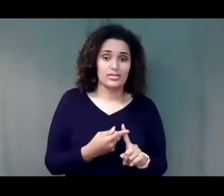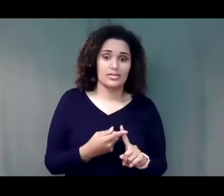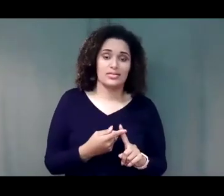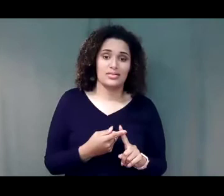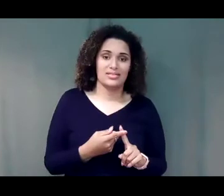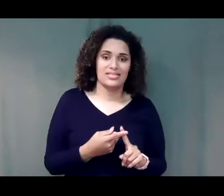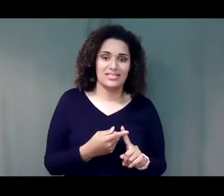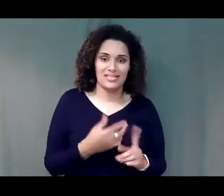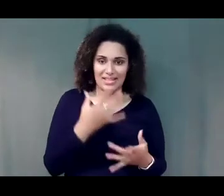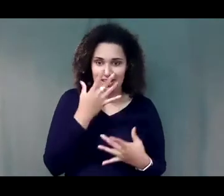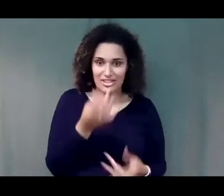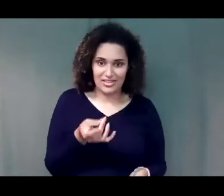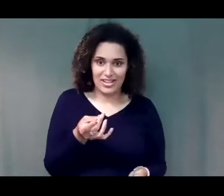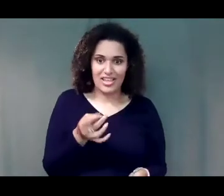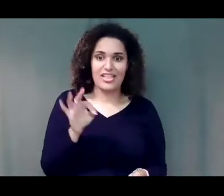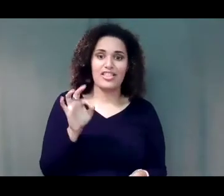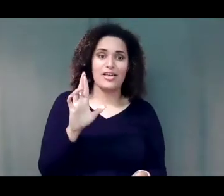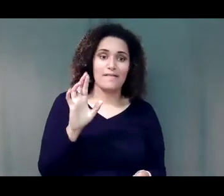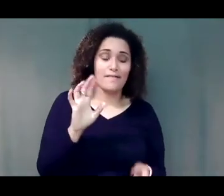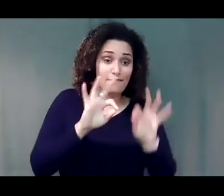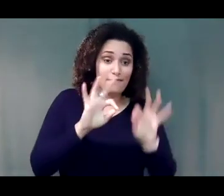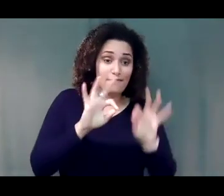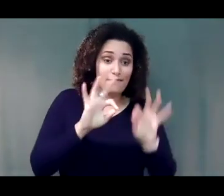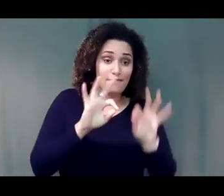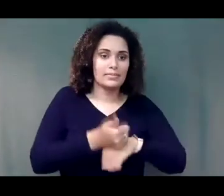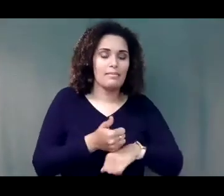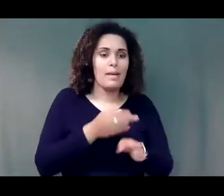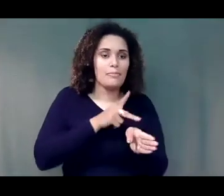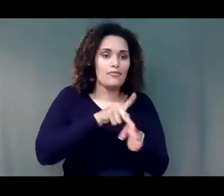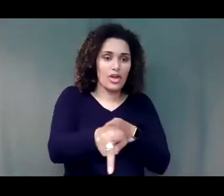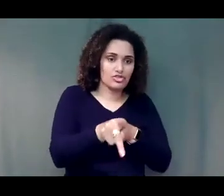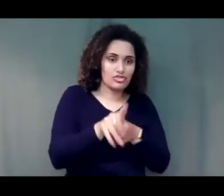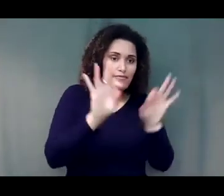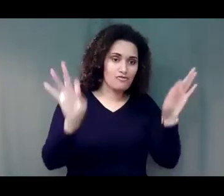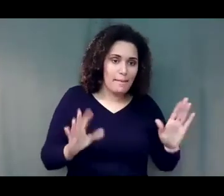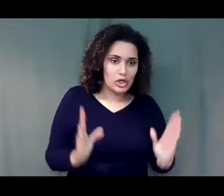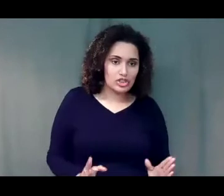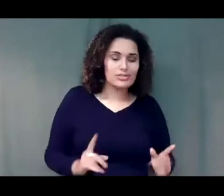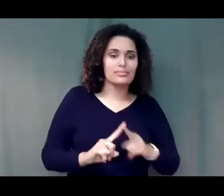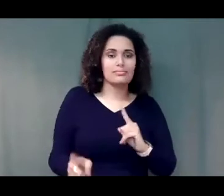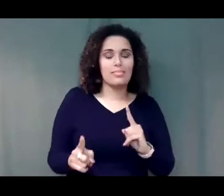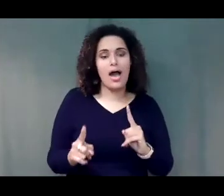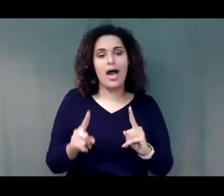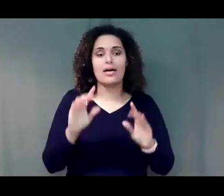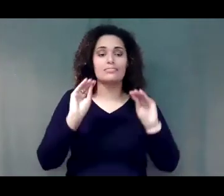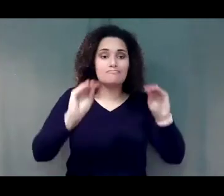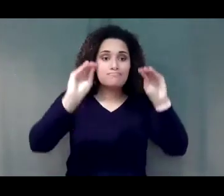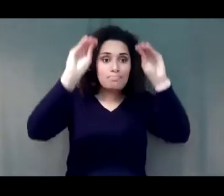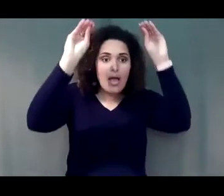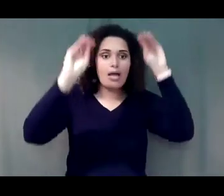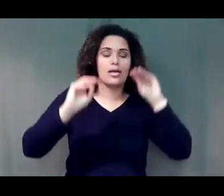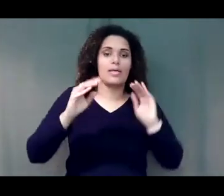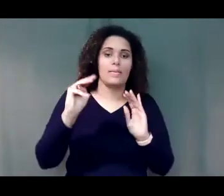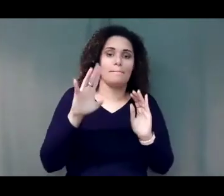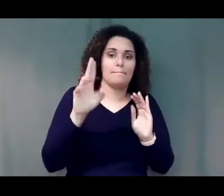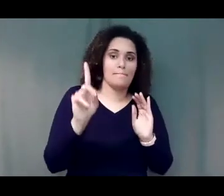a neat. The framing and thing was done by professional framers, but the baling part and the mud, plastering and the mud was all